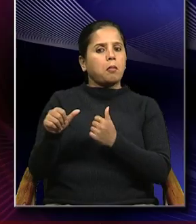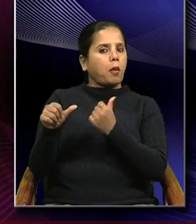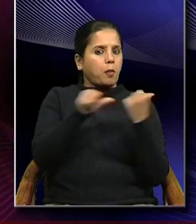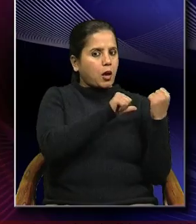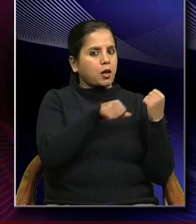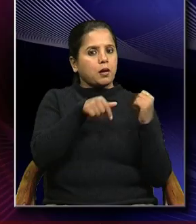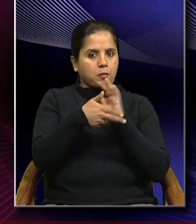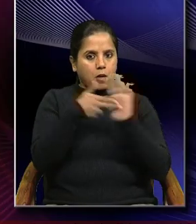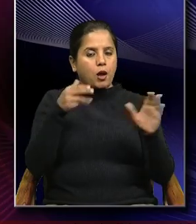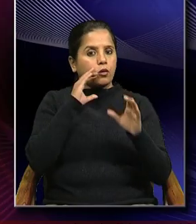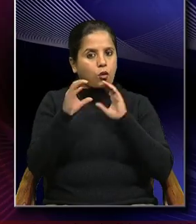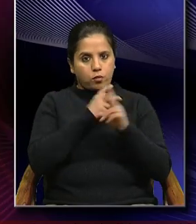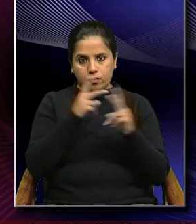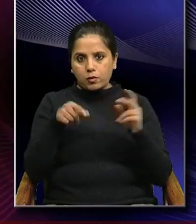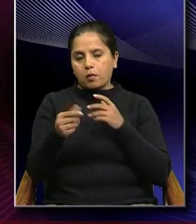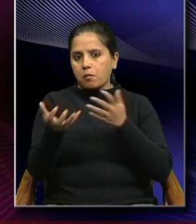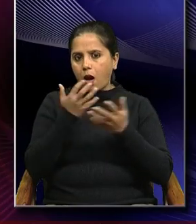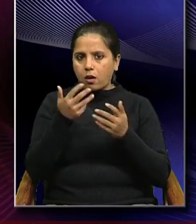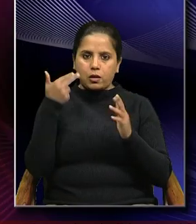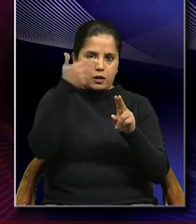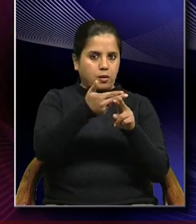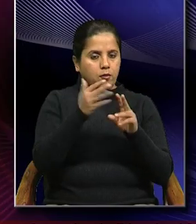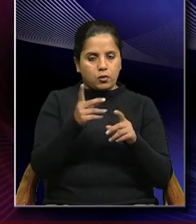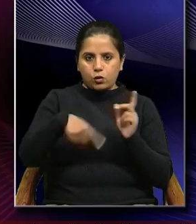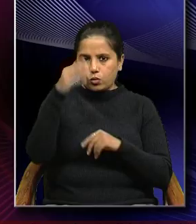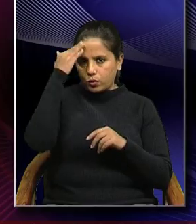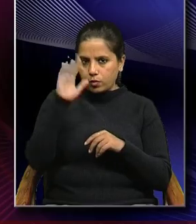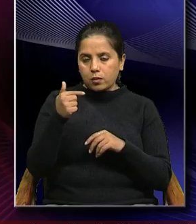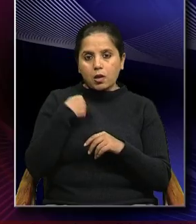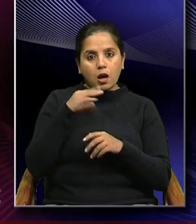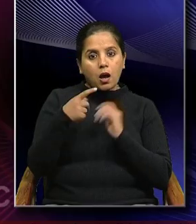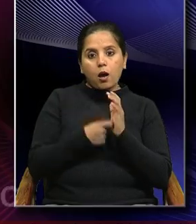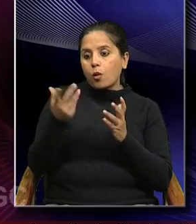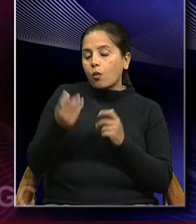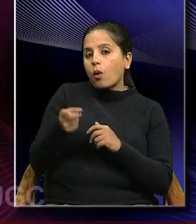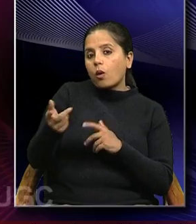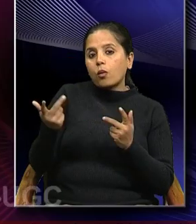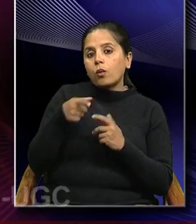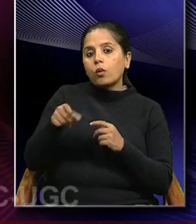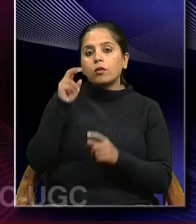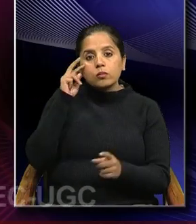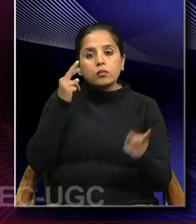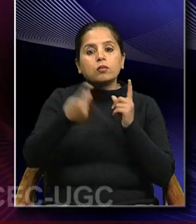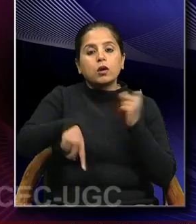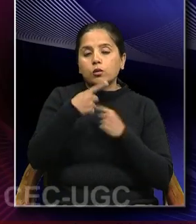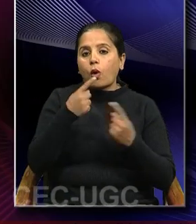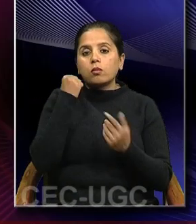brand communicators, which means the marketers. So, they should know that what my customers want and from what perspective I should